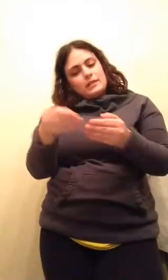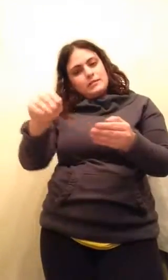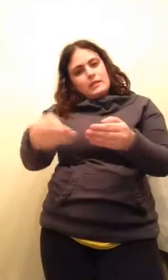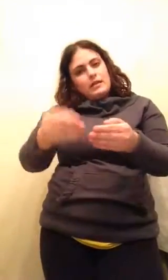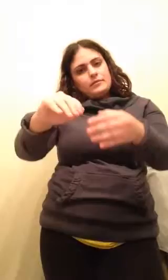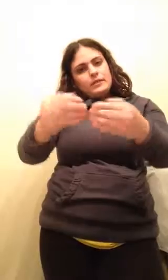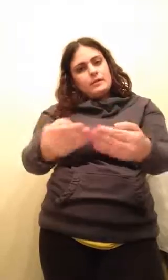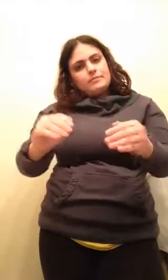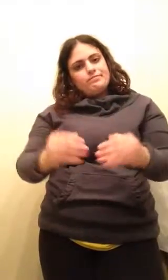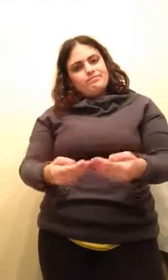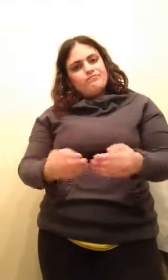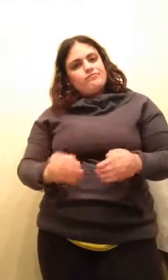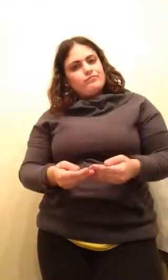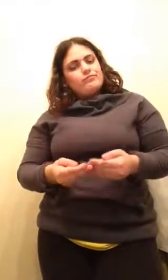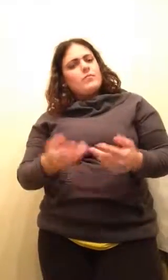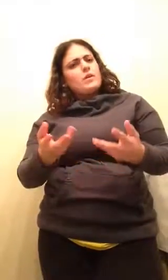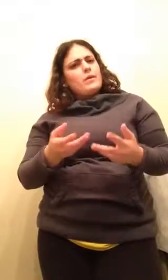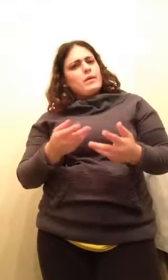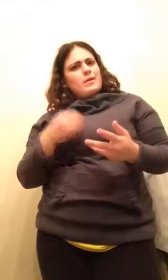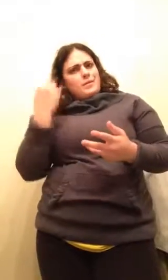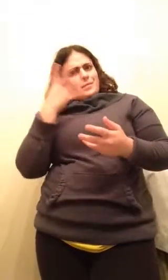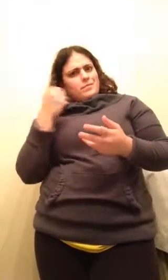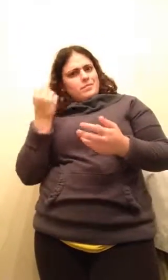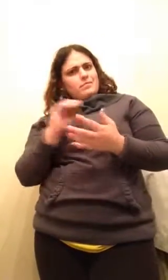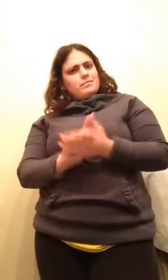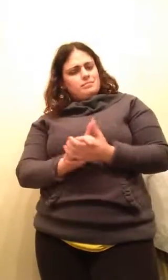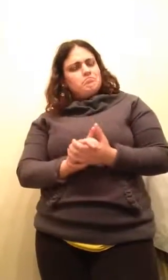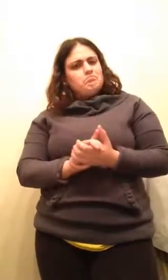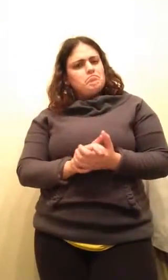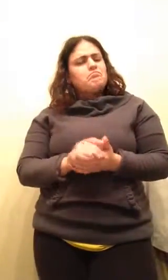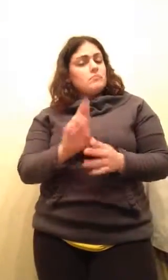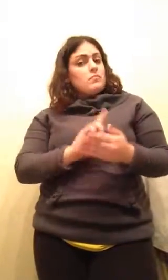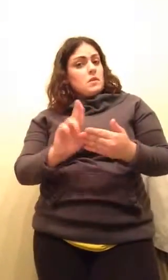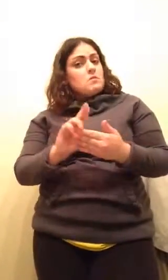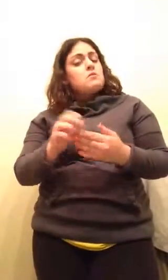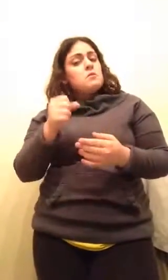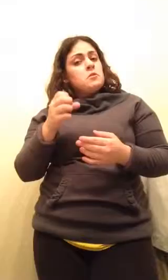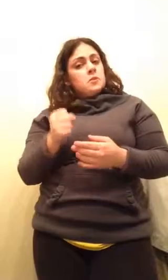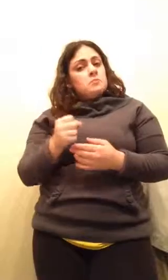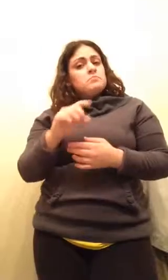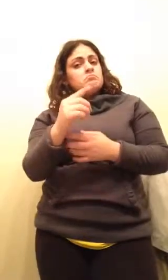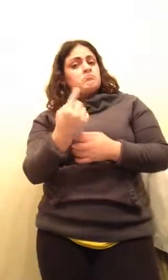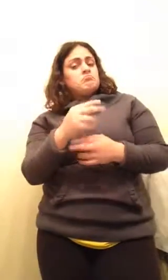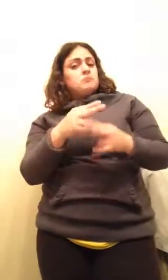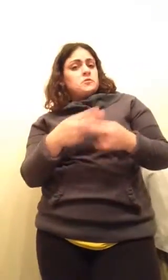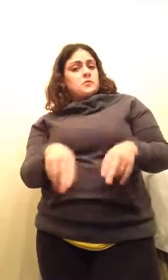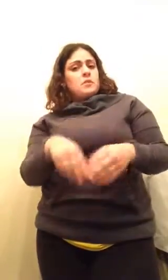glaze and look beautiful. So you can use milk or 1 egg. Just lightly brush this pastry on top. Oh, looks very